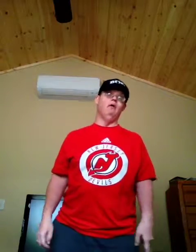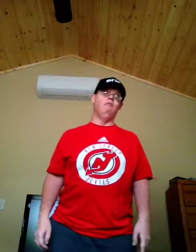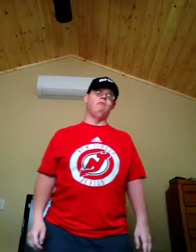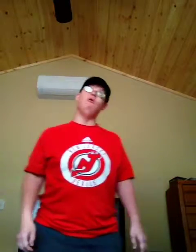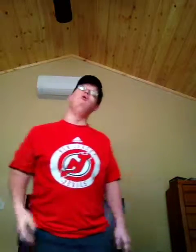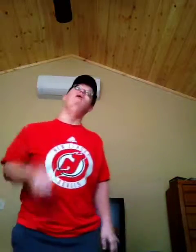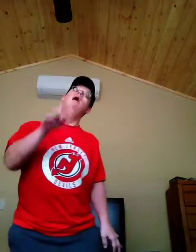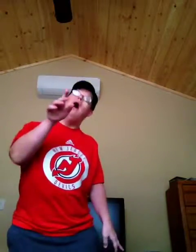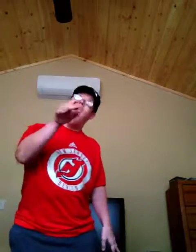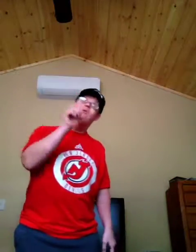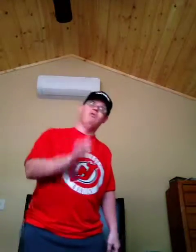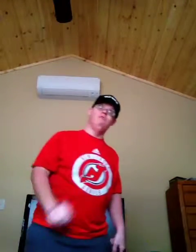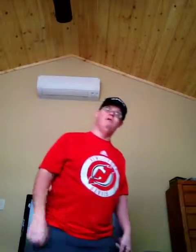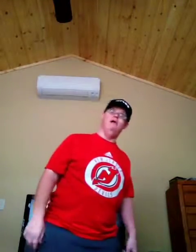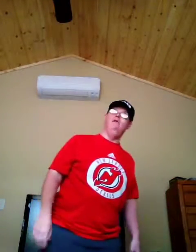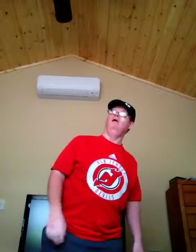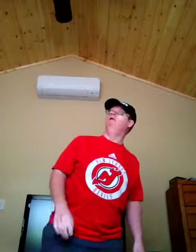Right? So, I almost drunk that night.